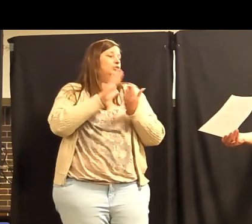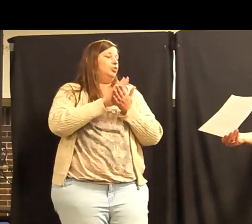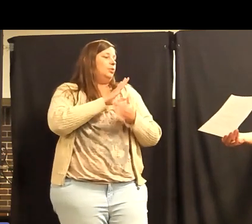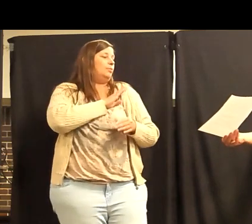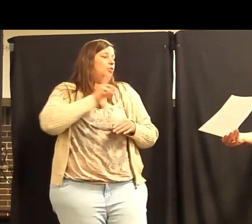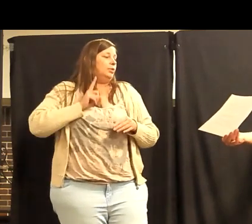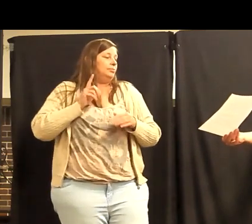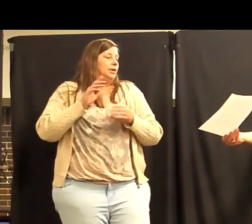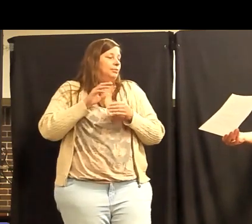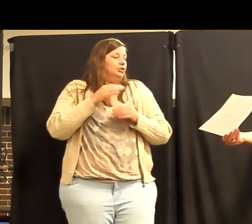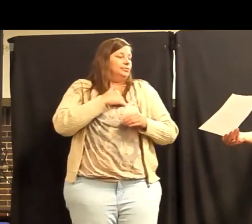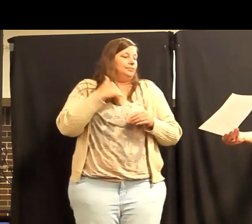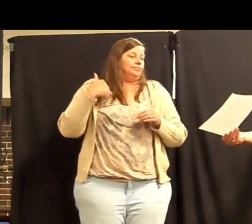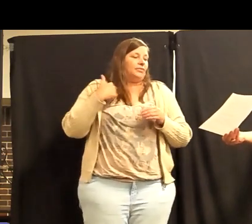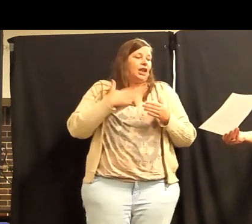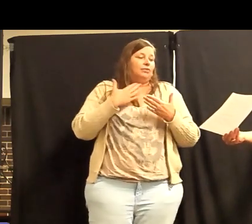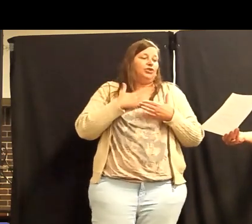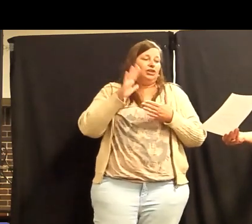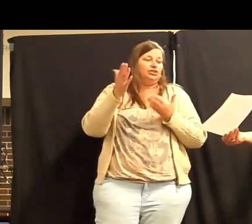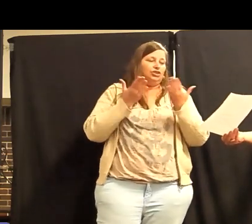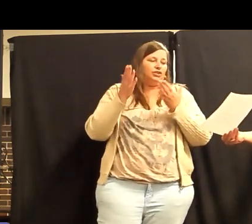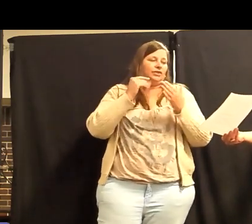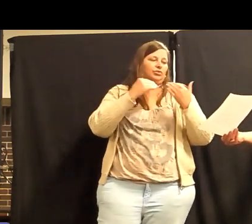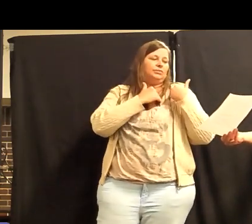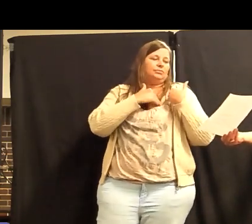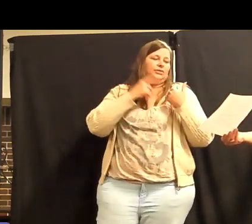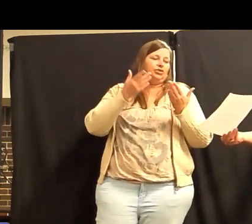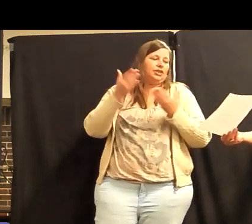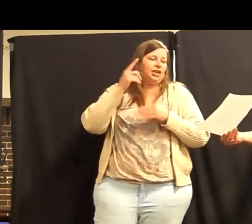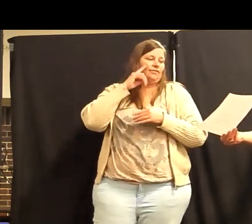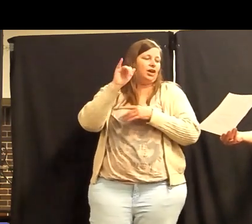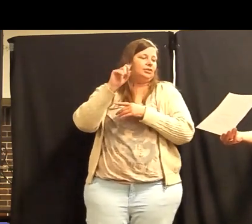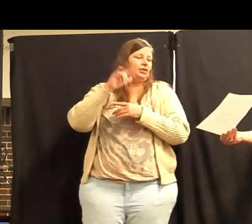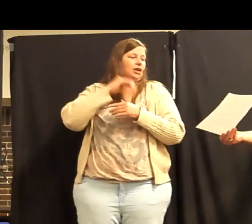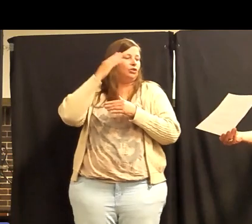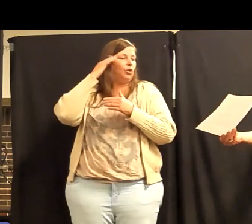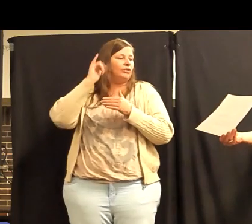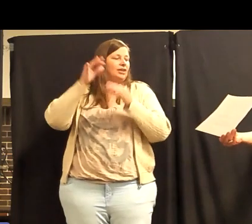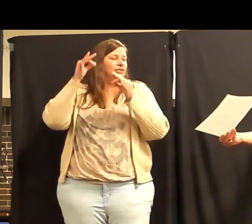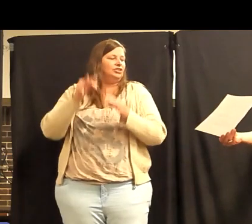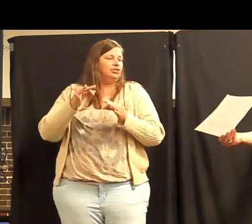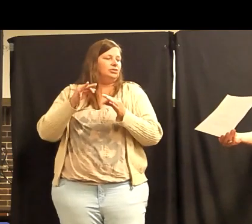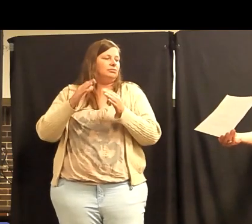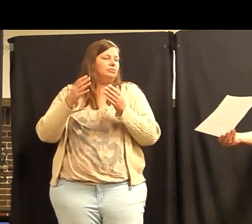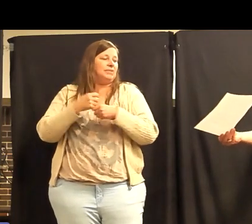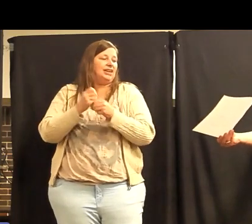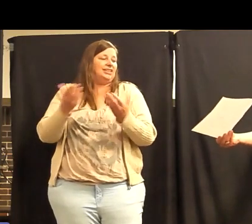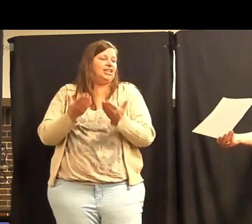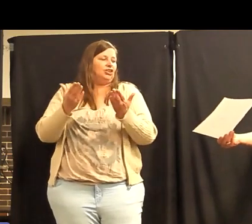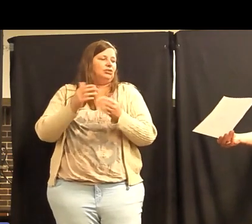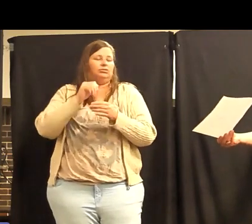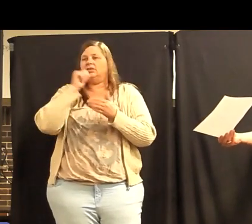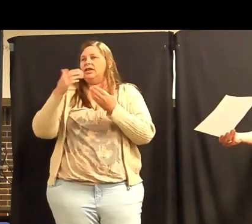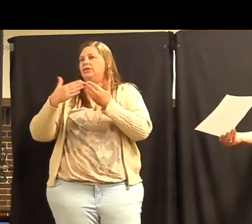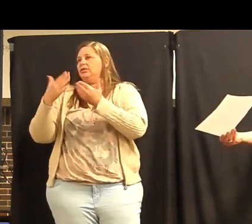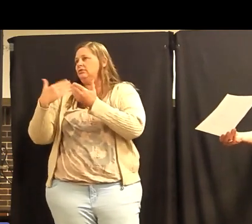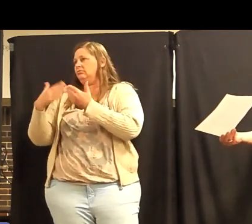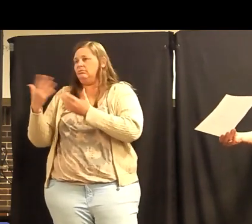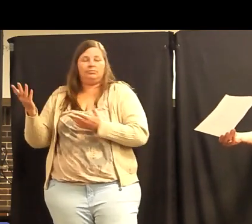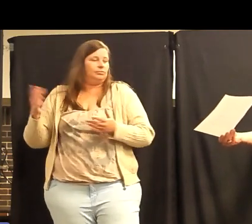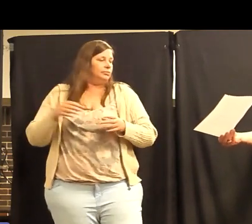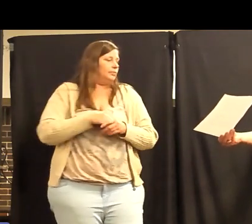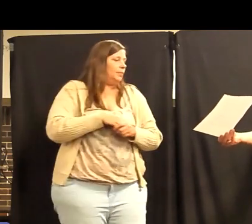school. And to the whole school board, I want to say, the school board members, I appreciate. I